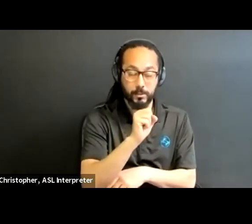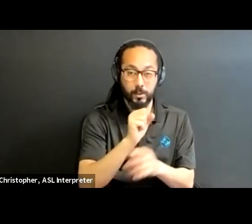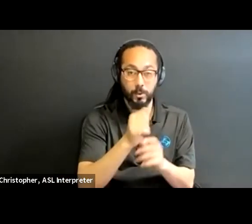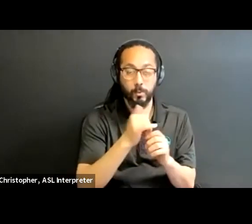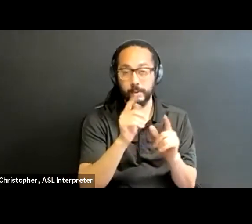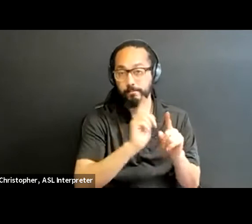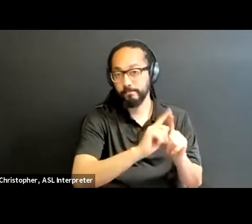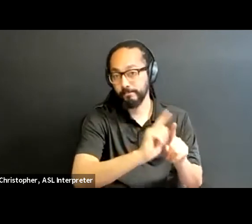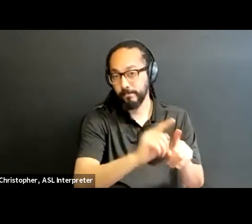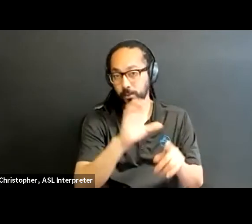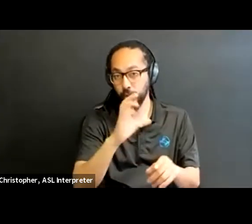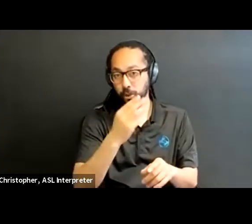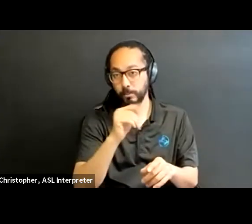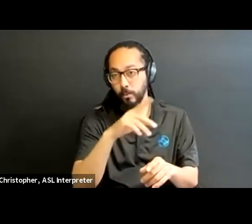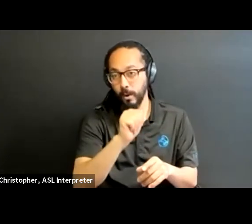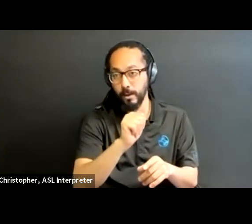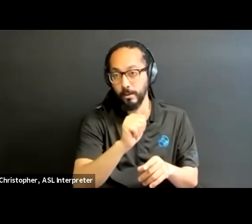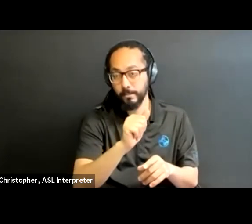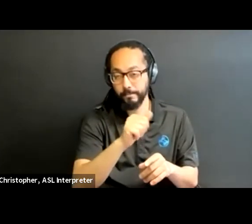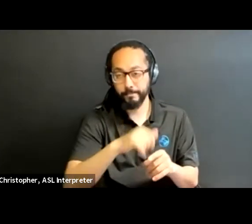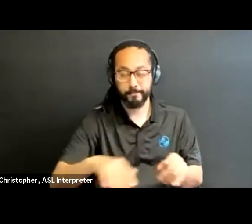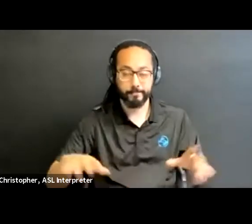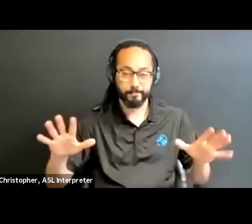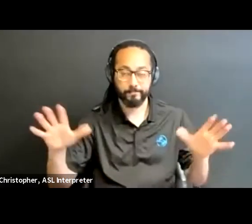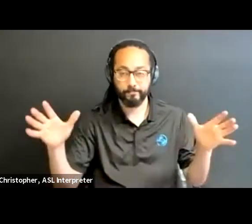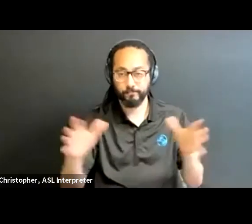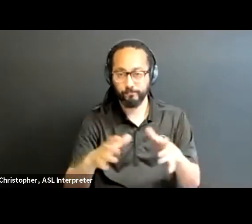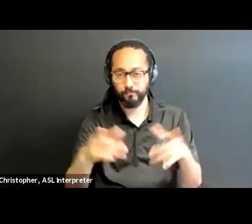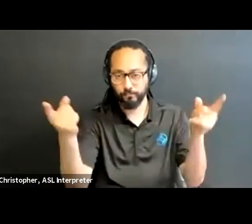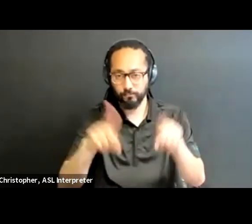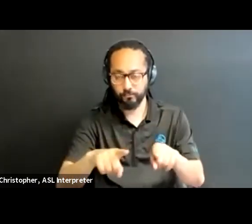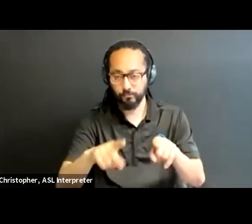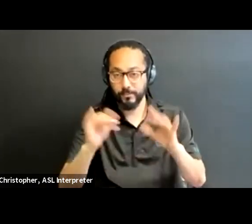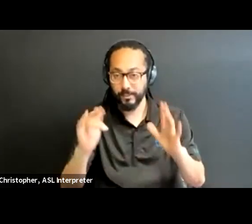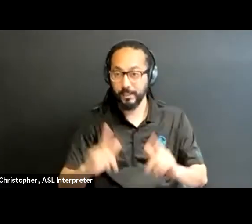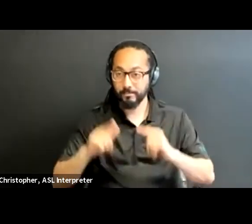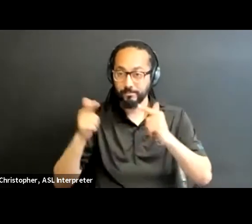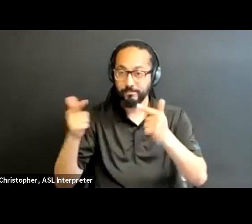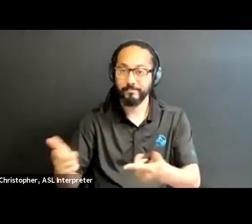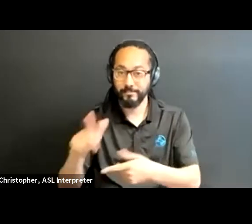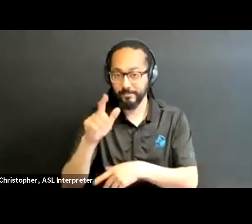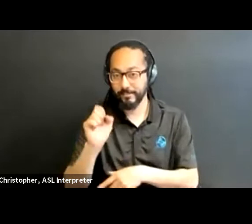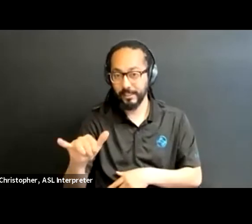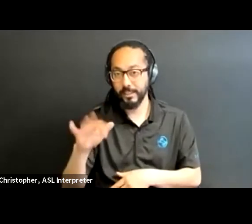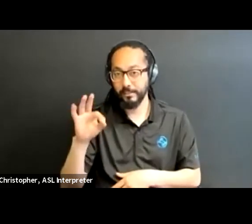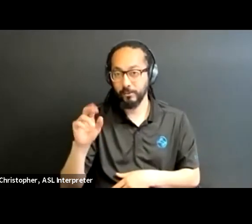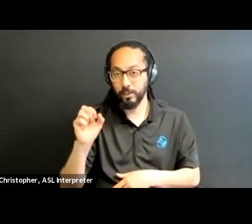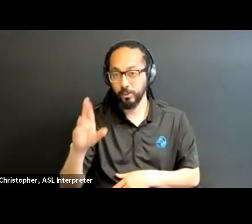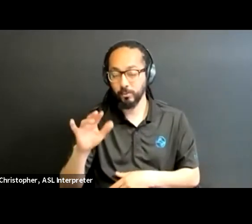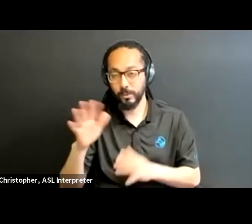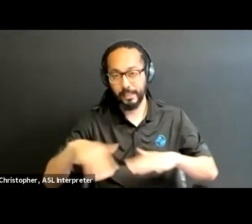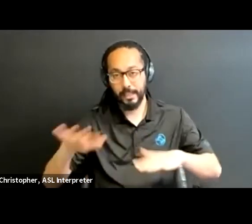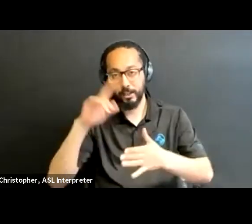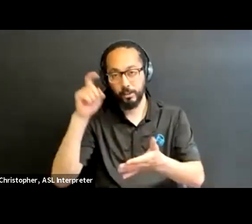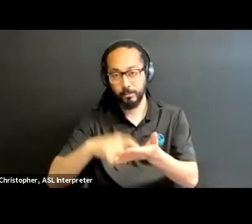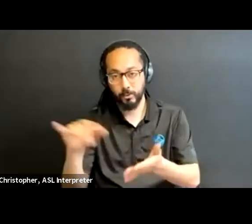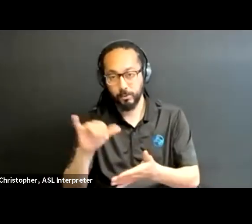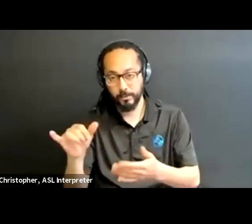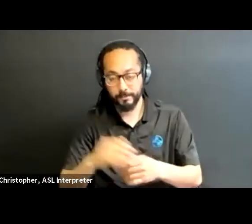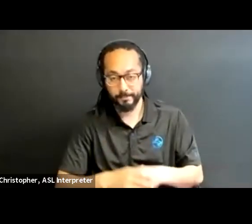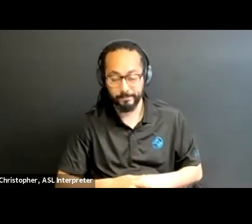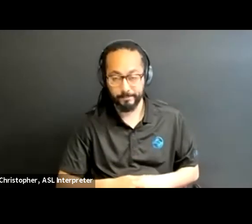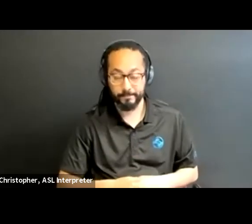Chippewa bands. And I'm going to pass it to Lee Fraser to do a land acknowledgement as well. So I'm in